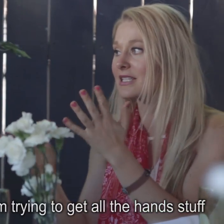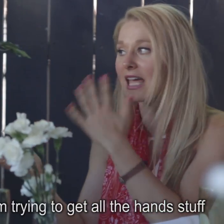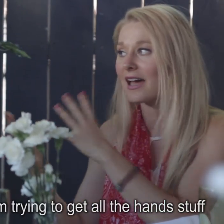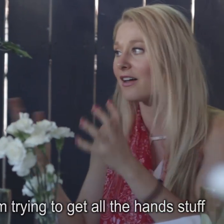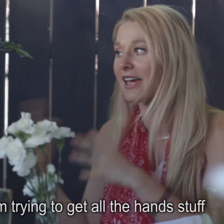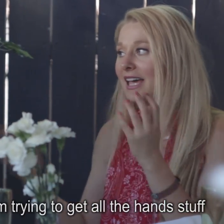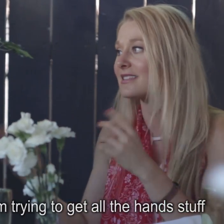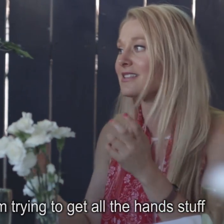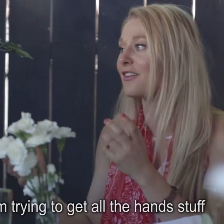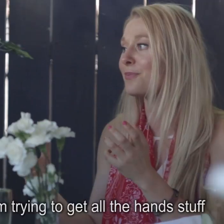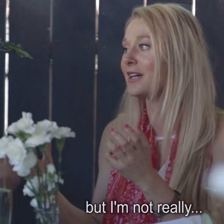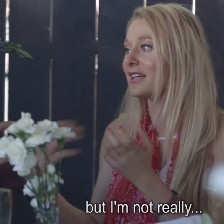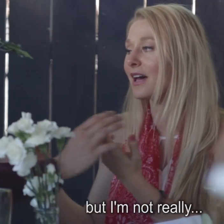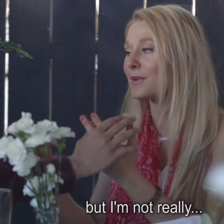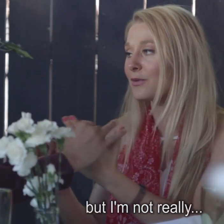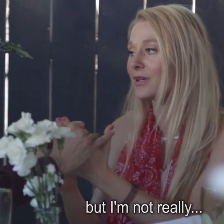get all the hands up, but I'm like really